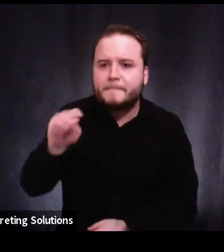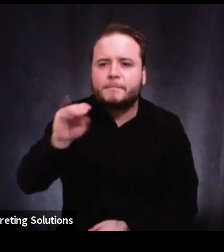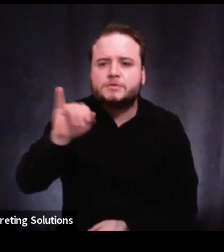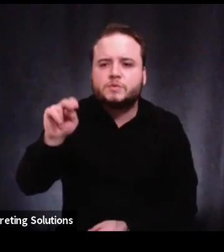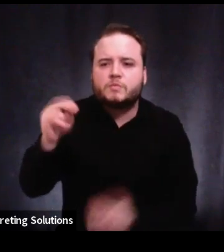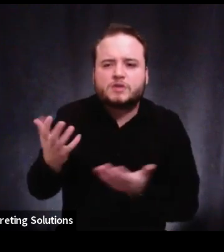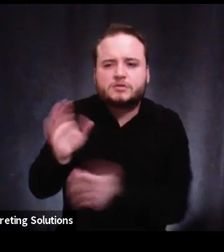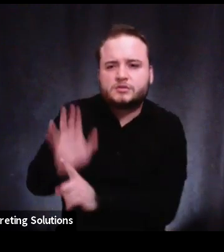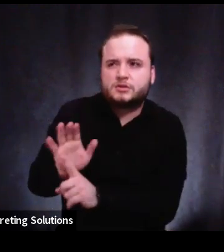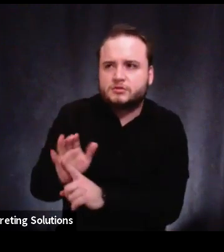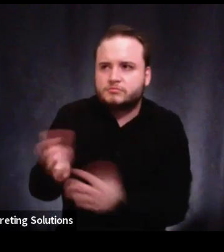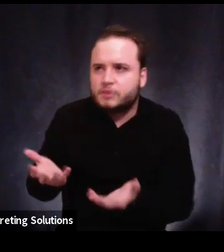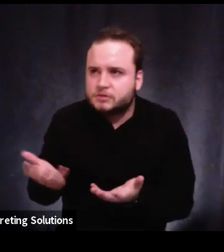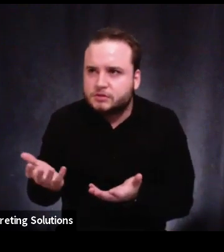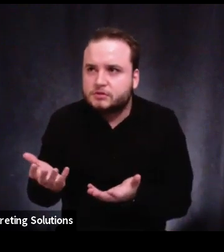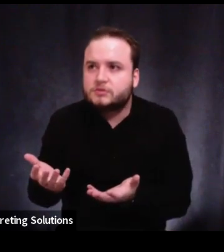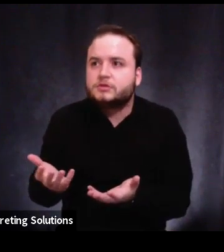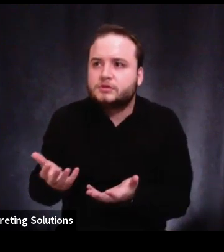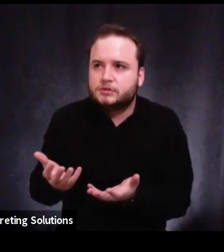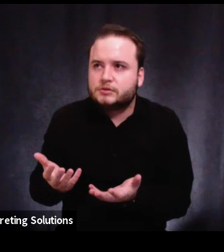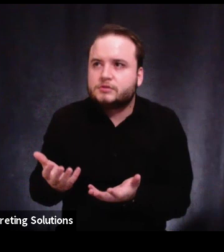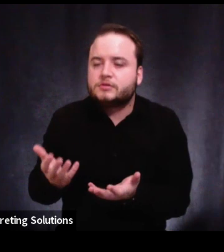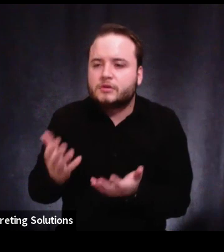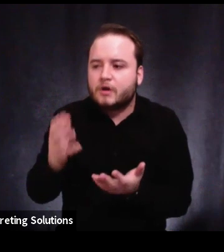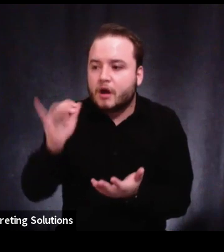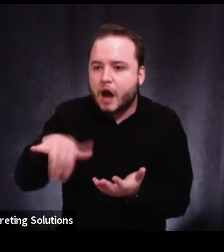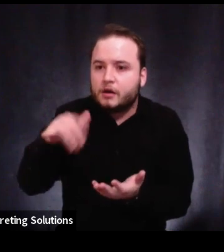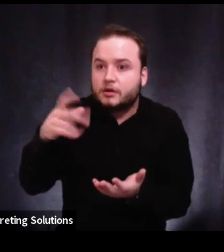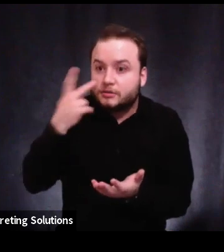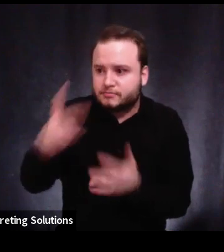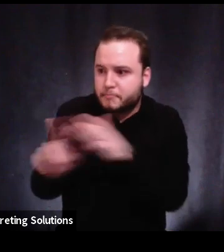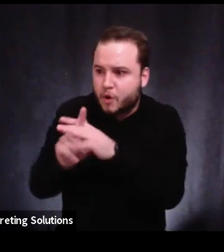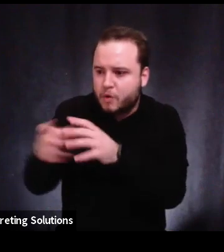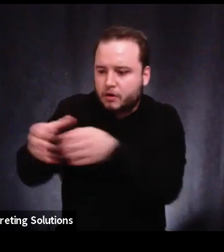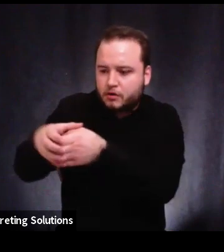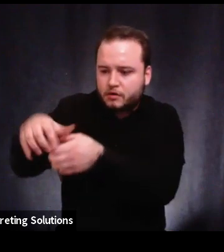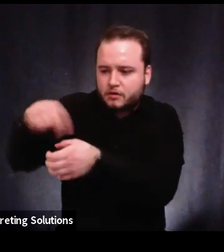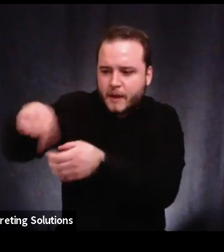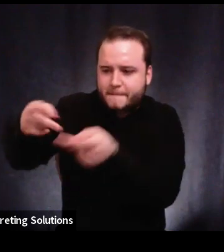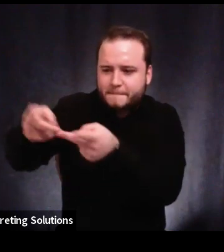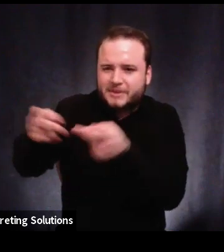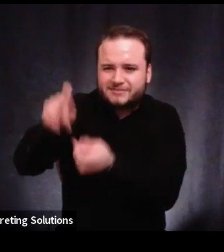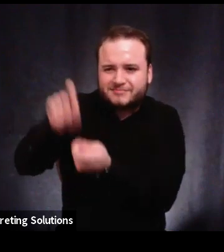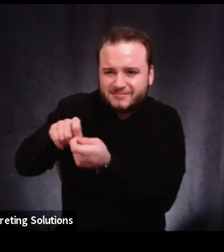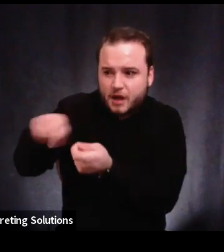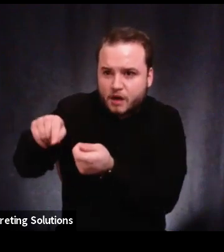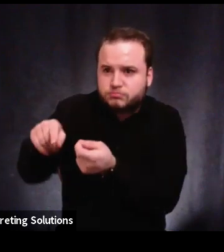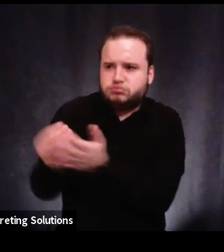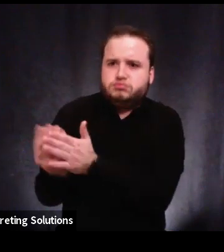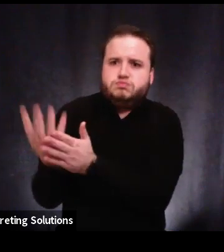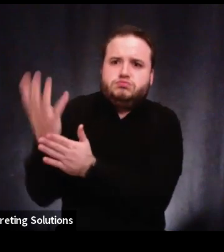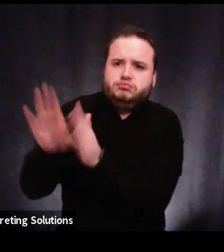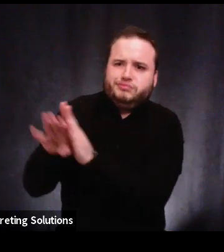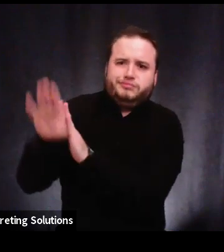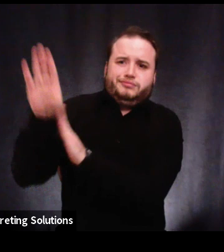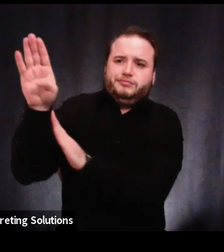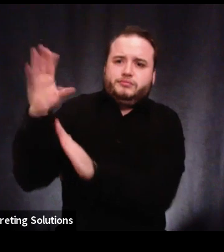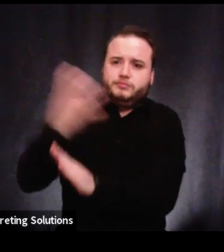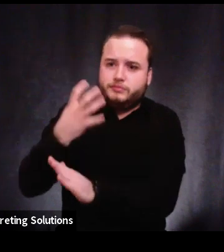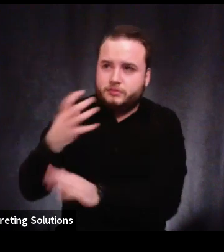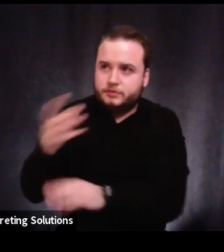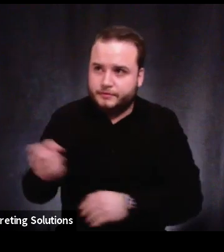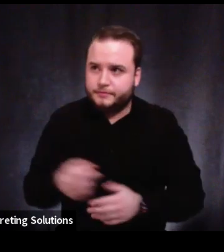change. Our assumptions are fairly basic, driven by the evidence in the literature, and not